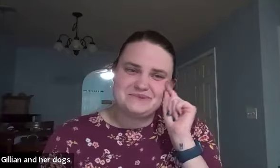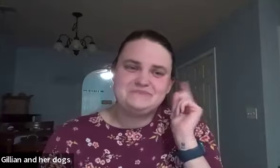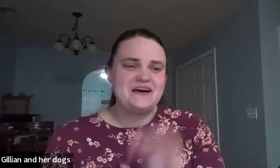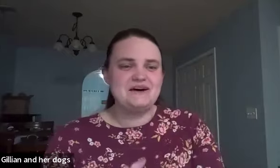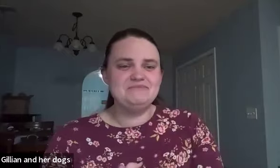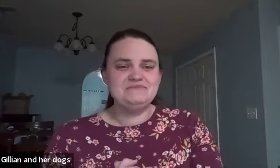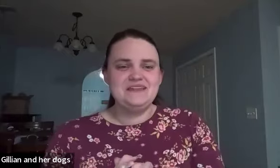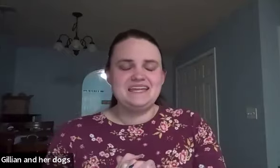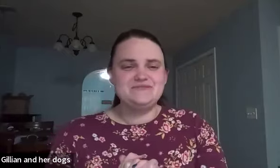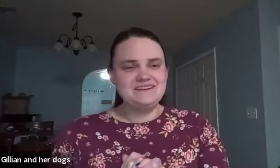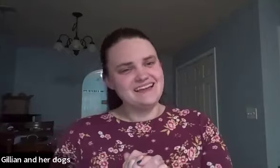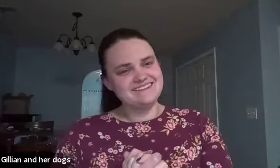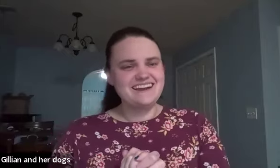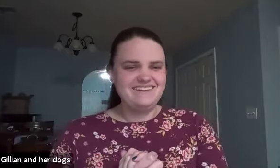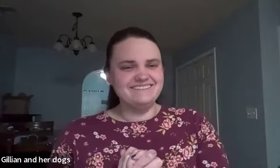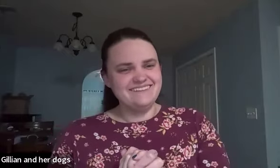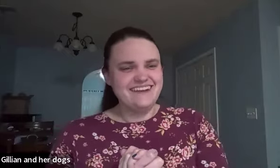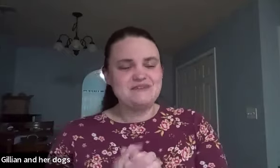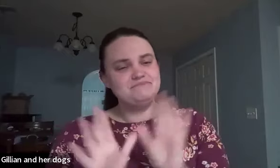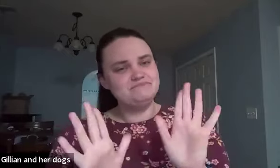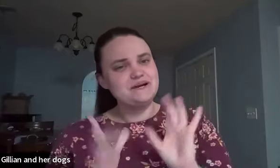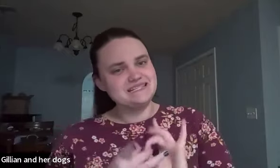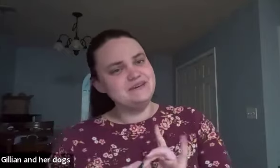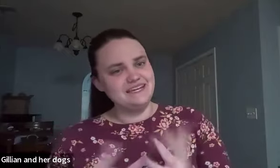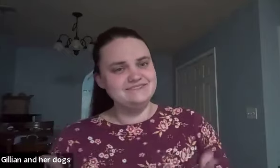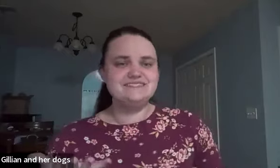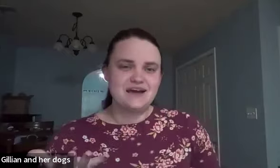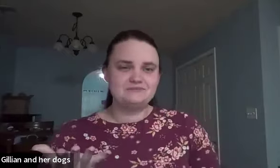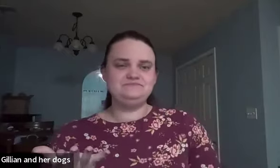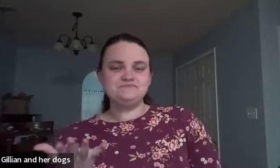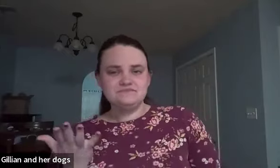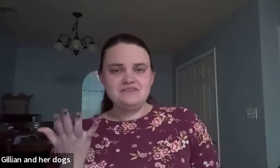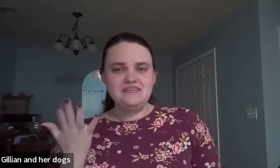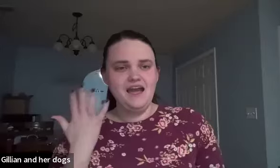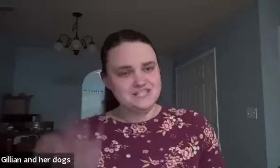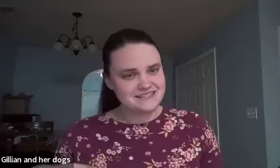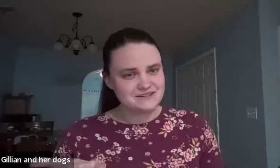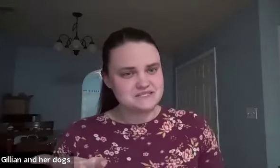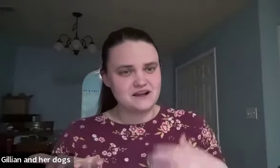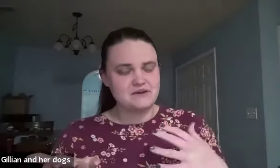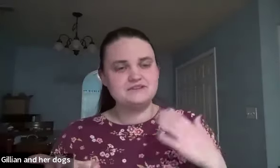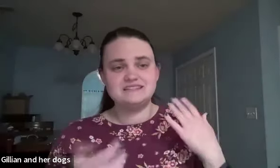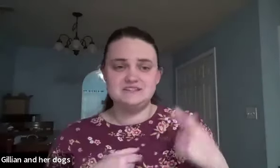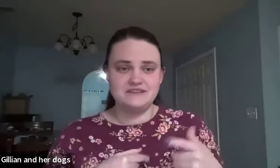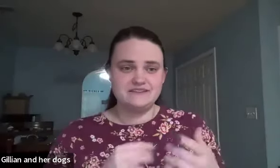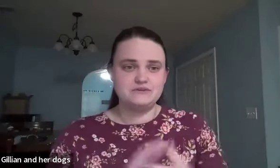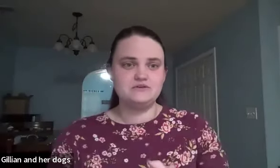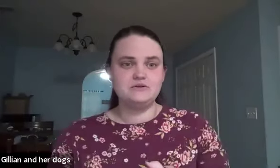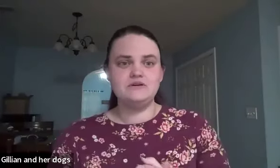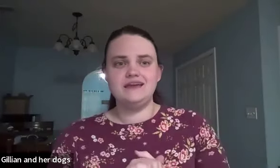people. It's very like, I was like, oh, okay, but it's me. So I just like to always talk about those because I do think that's really cool.